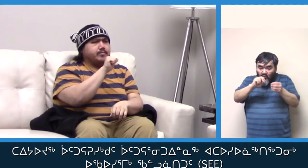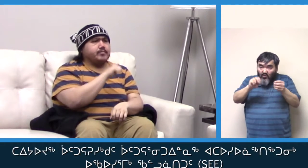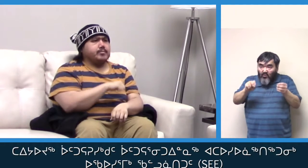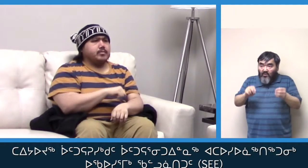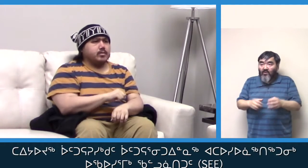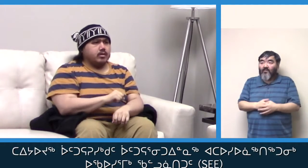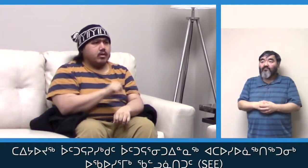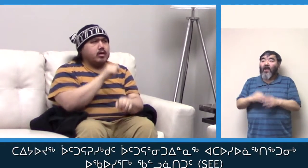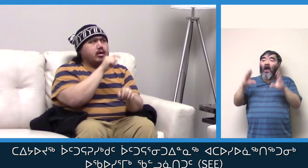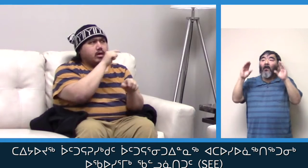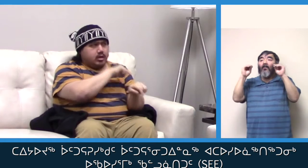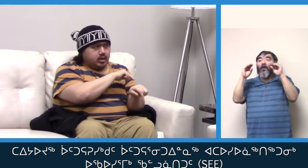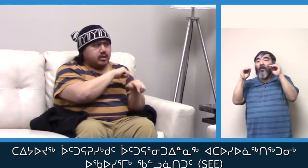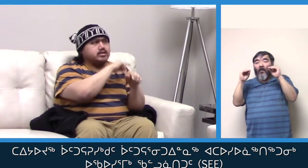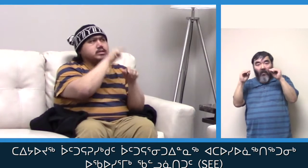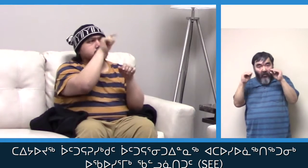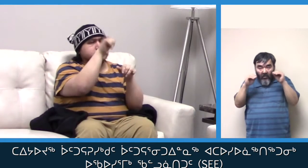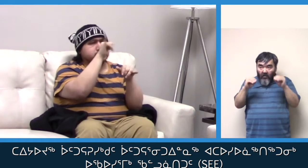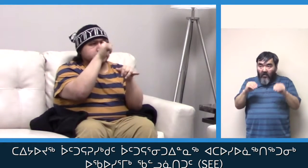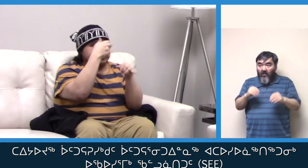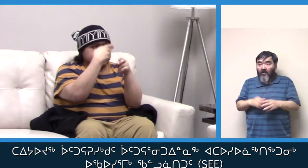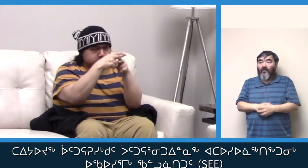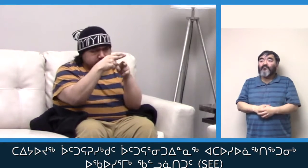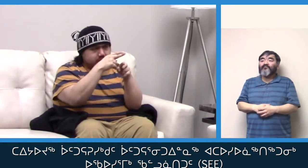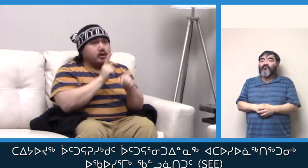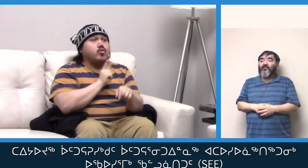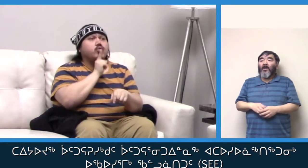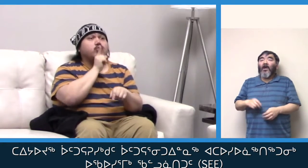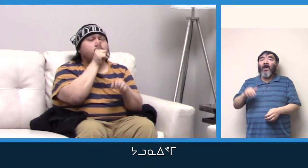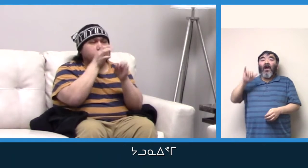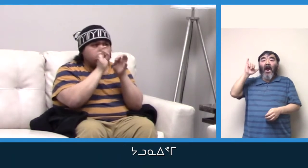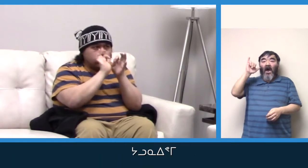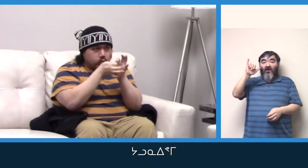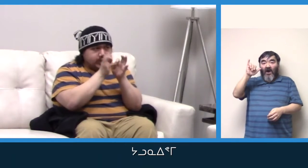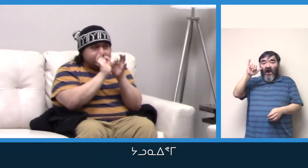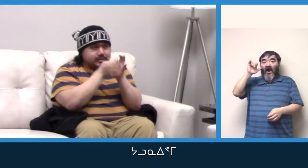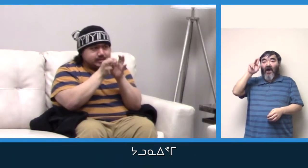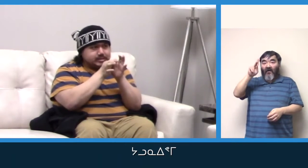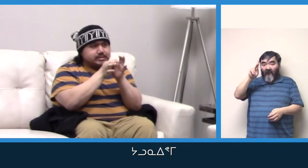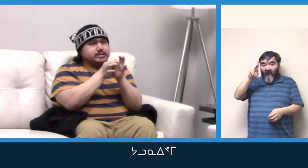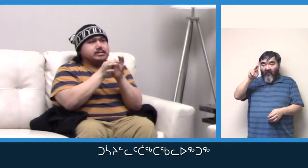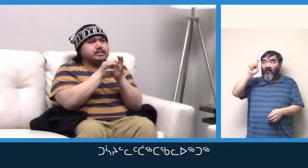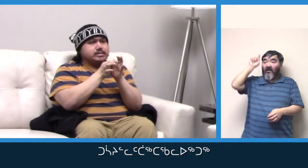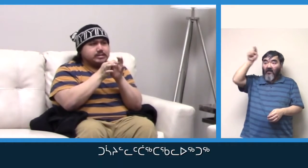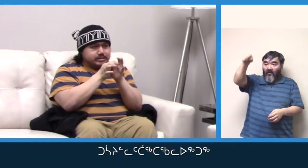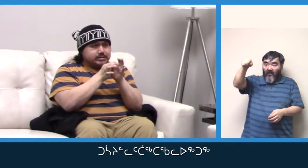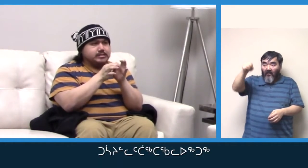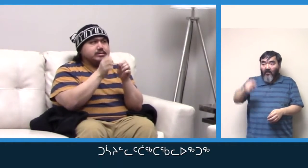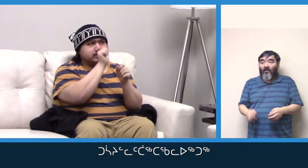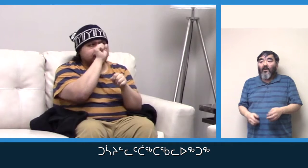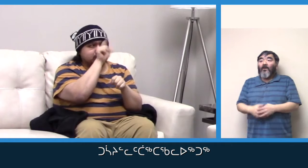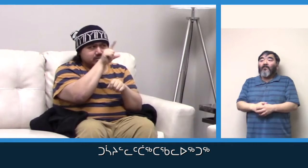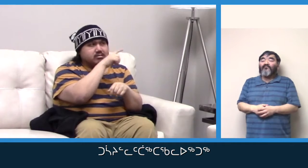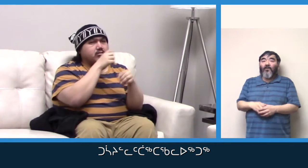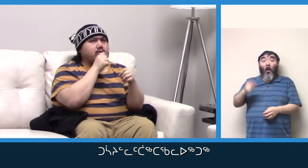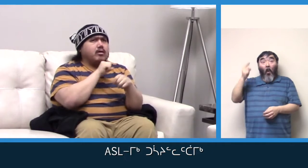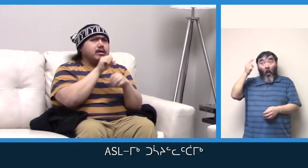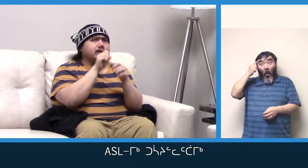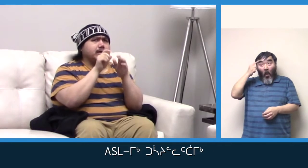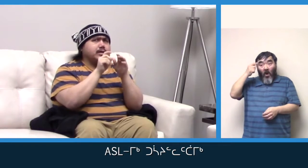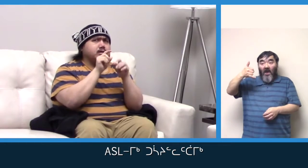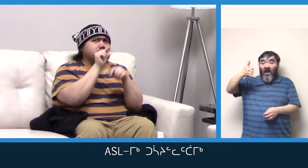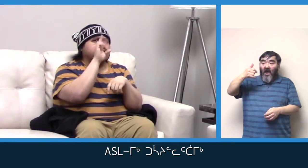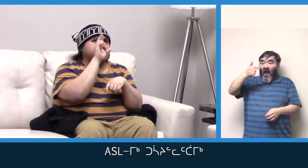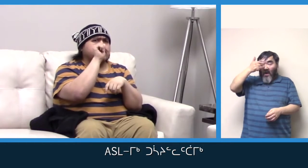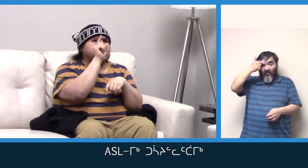SSA or SSE, Signing Exact English. That was in Yellowknife. There I had a real interpreter, a